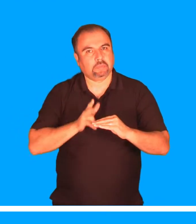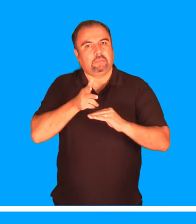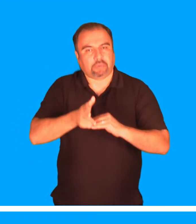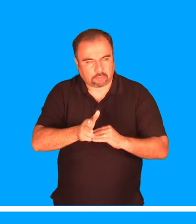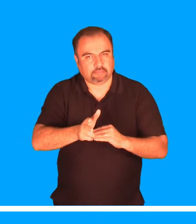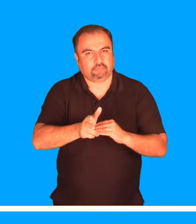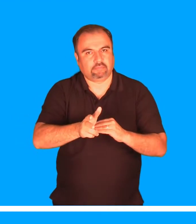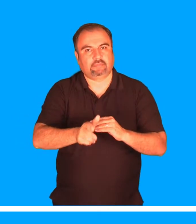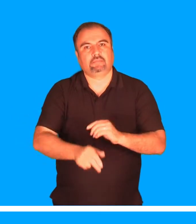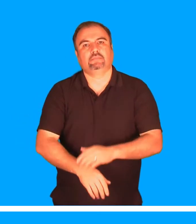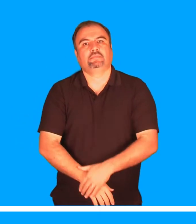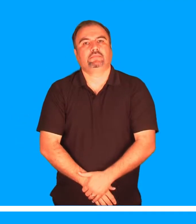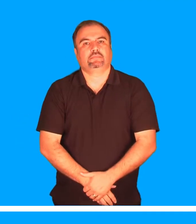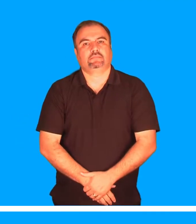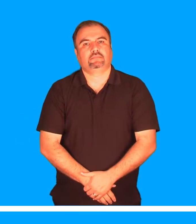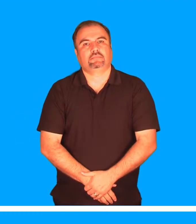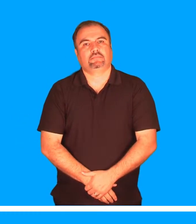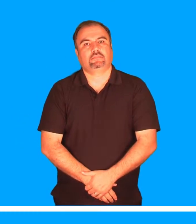down.